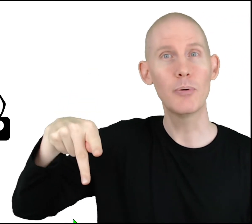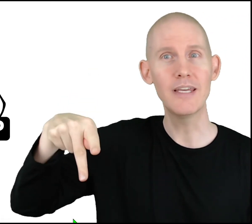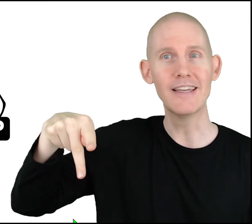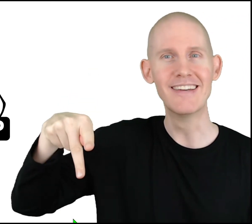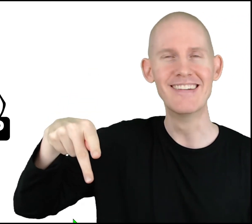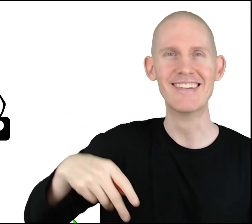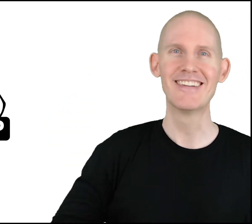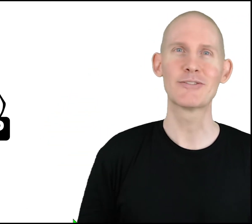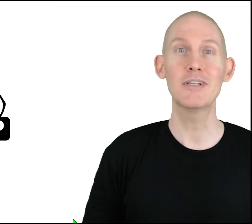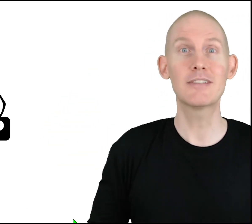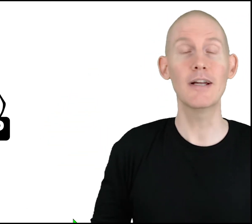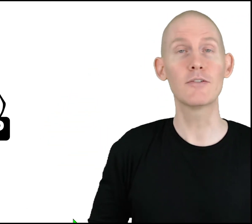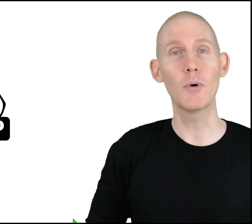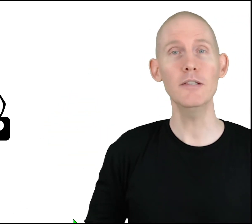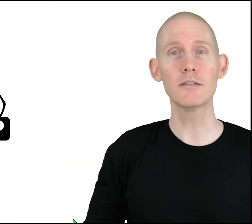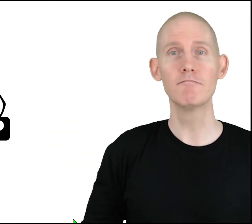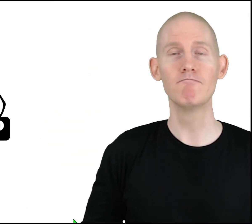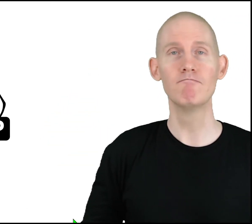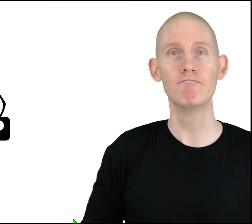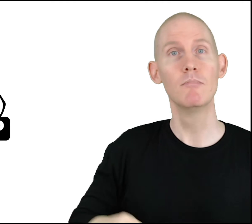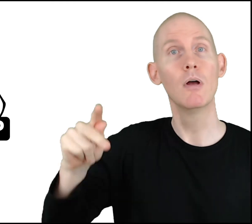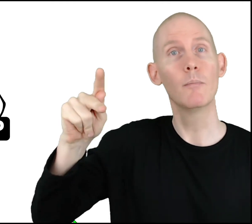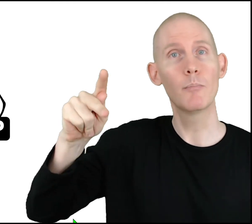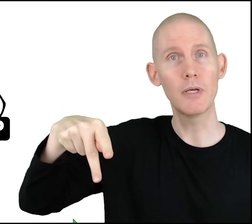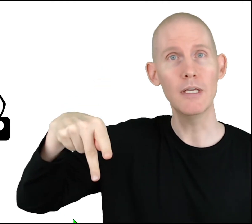P. So let's sign it twice. P.